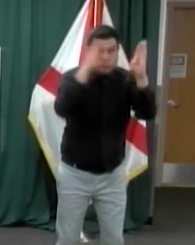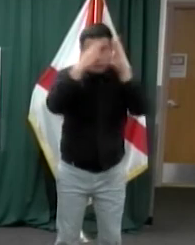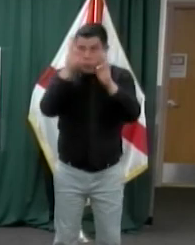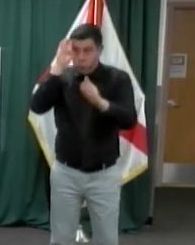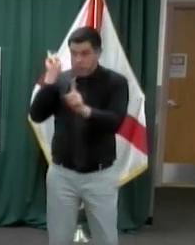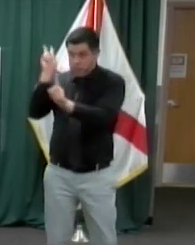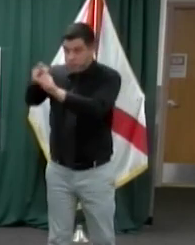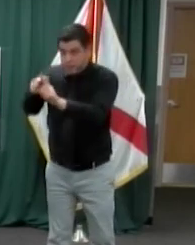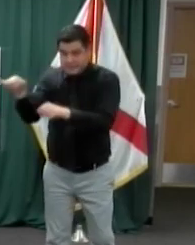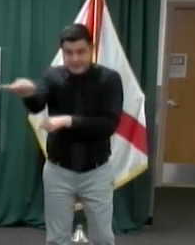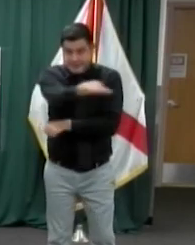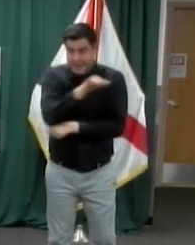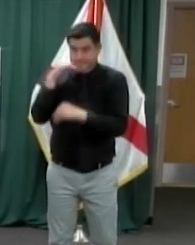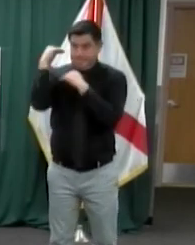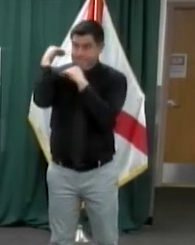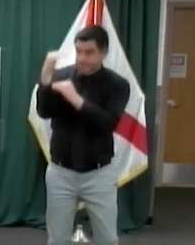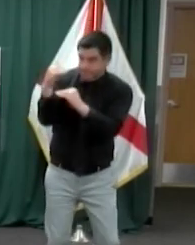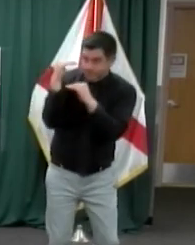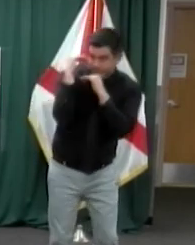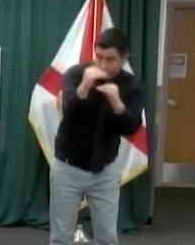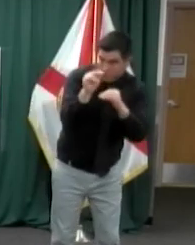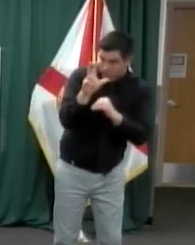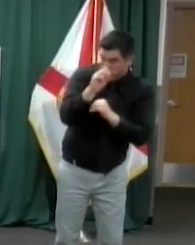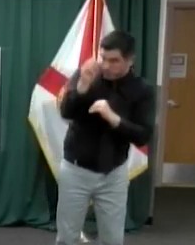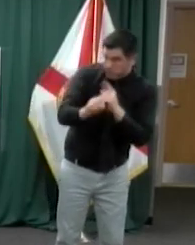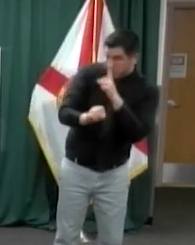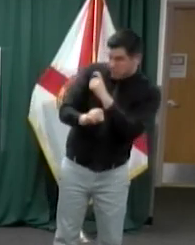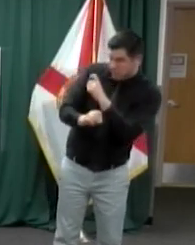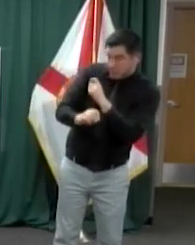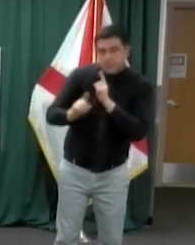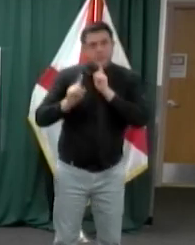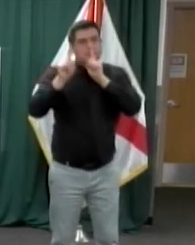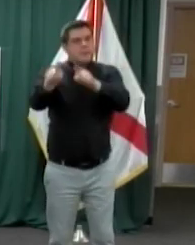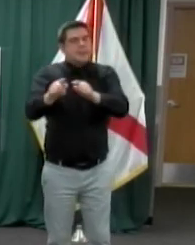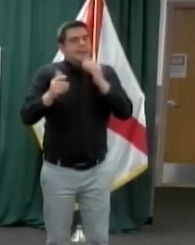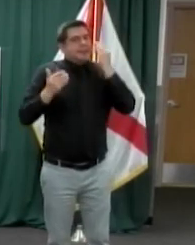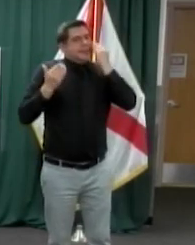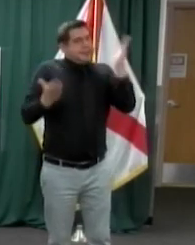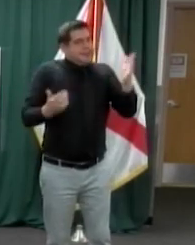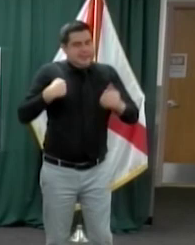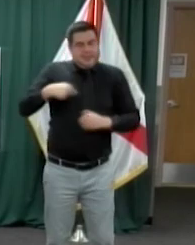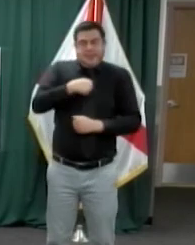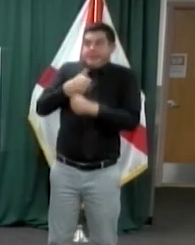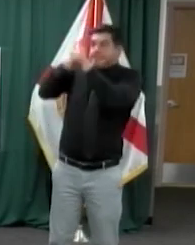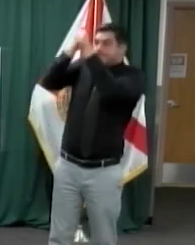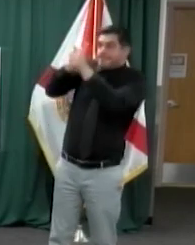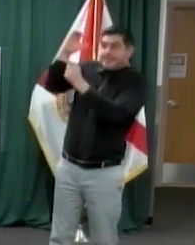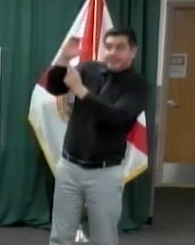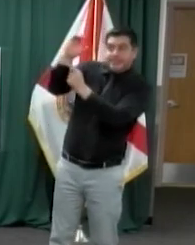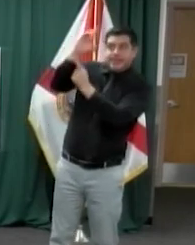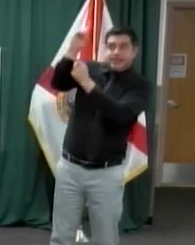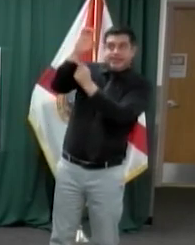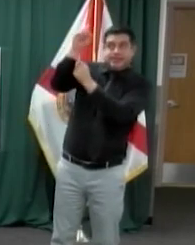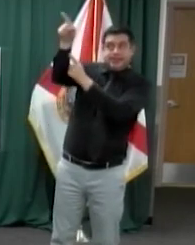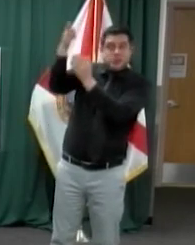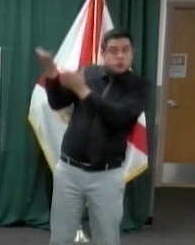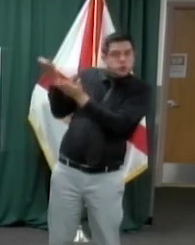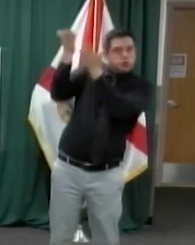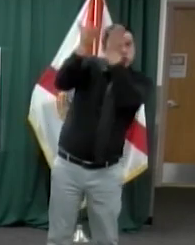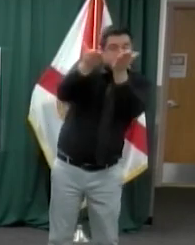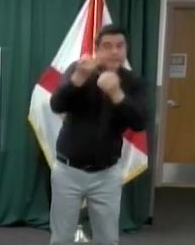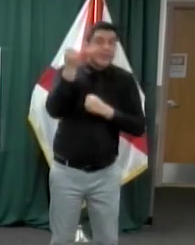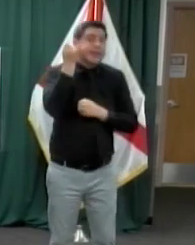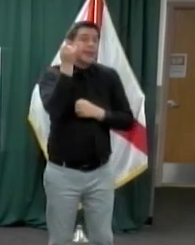see a situation where we're able to put an occupancy scenario in place that best